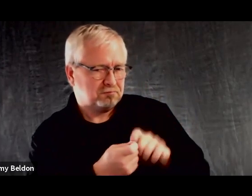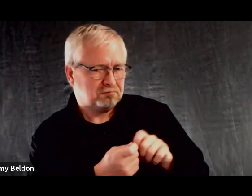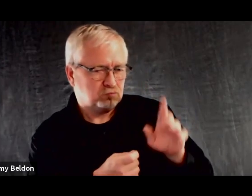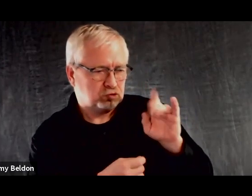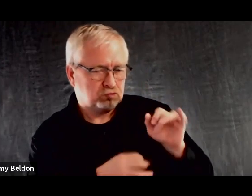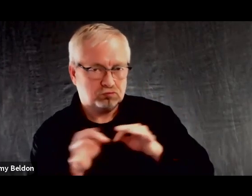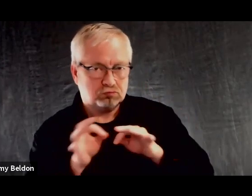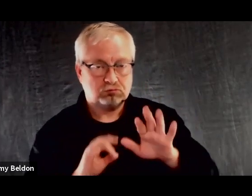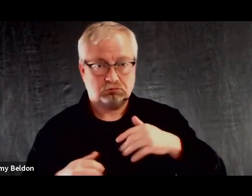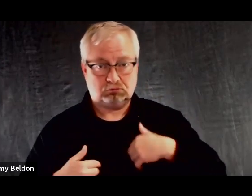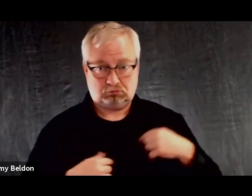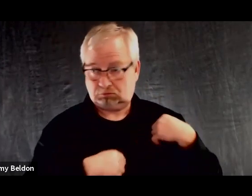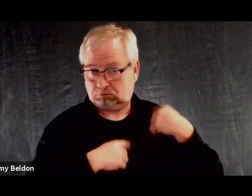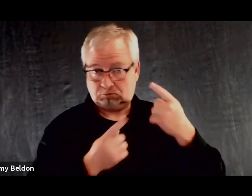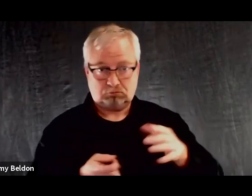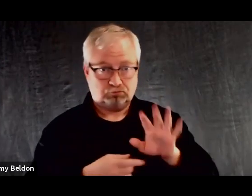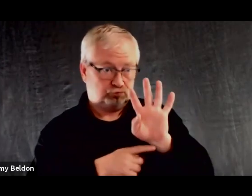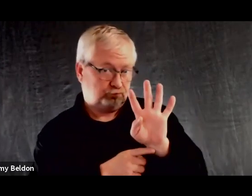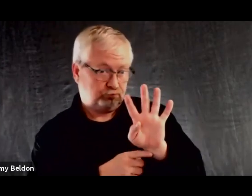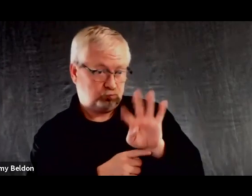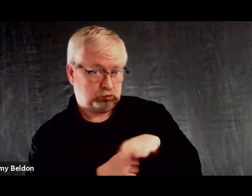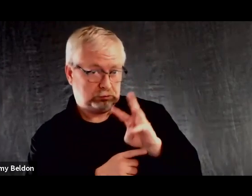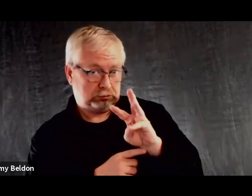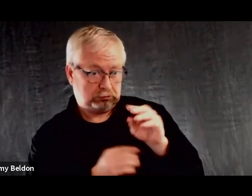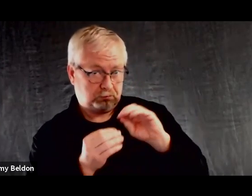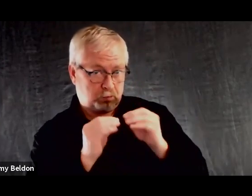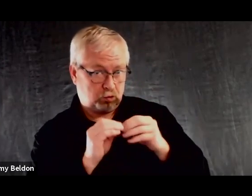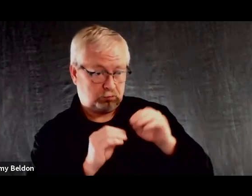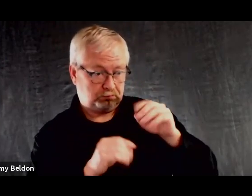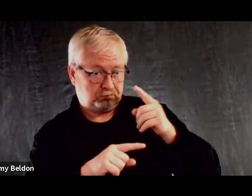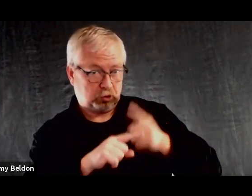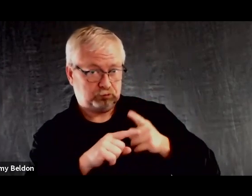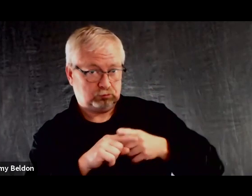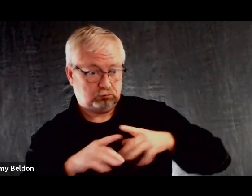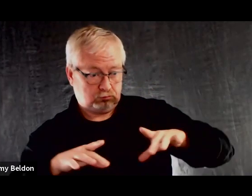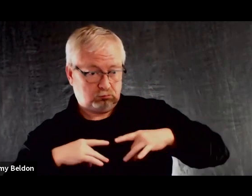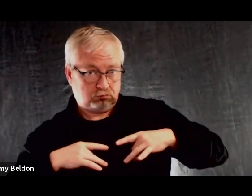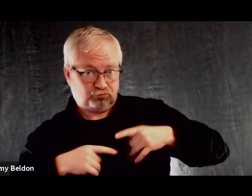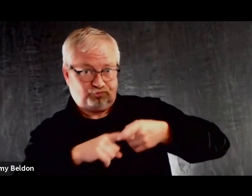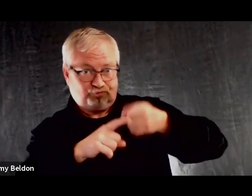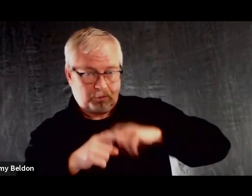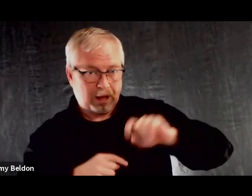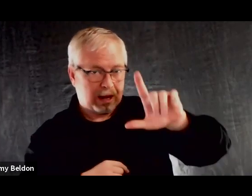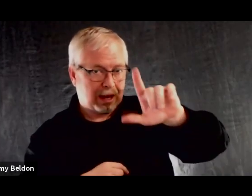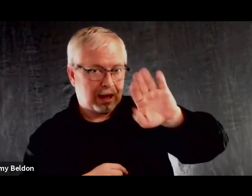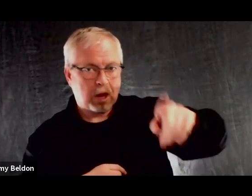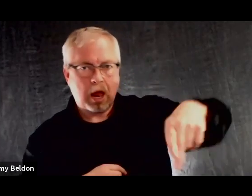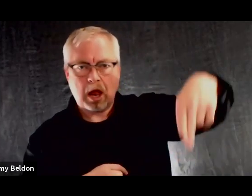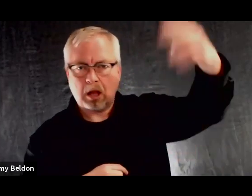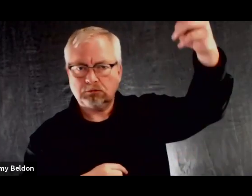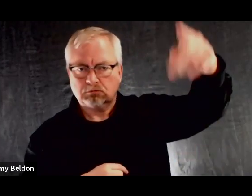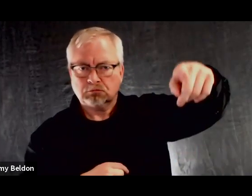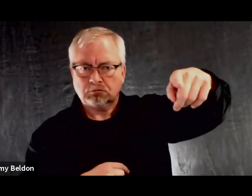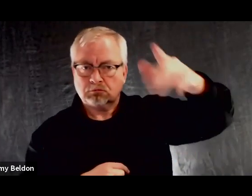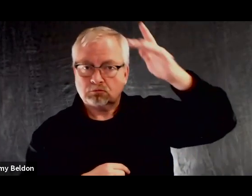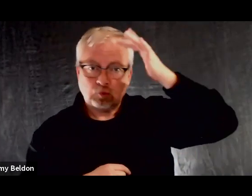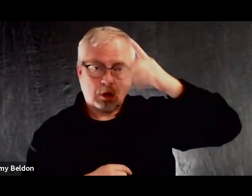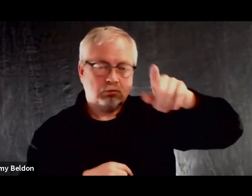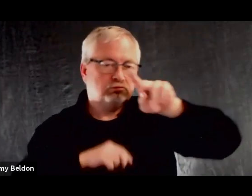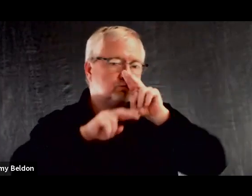of positive tests that we're doing at the state lab is much, much higher because we're focusing on those high-risk populations,